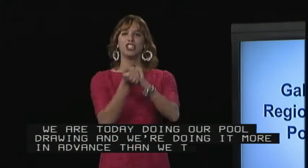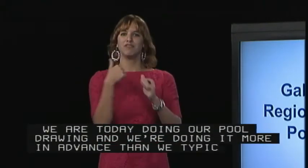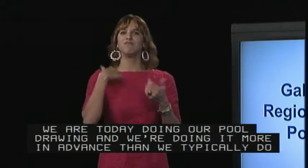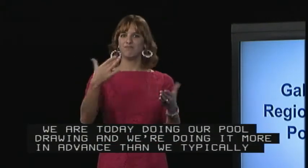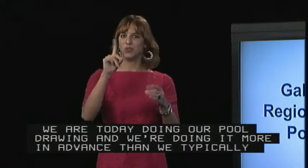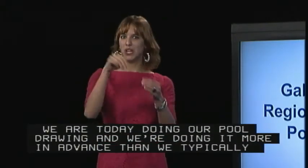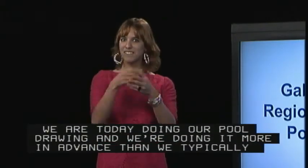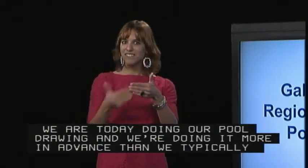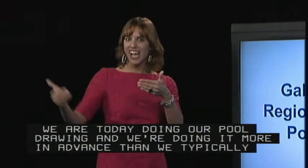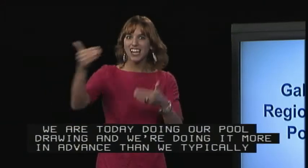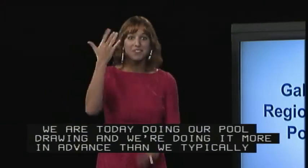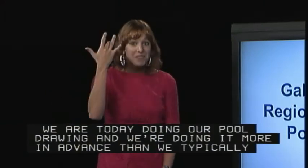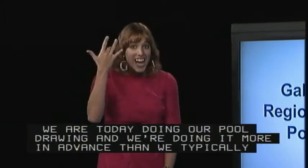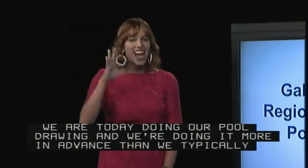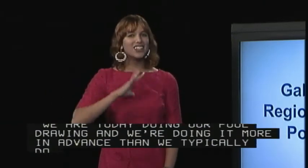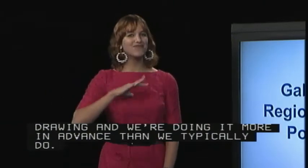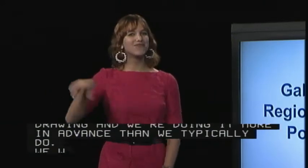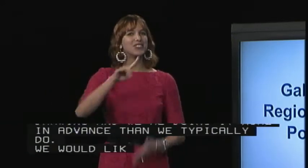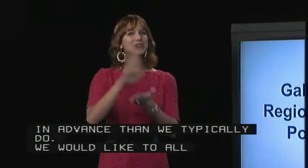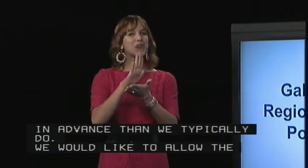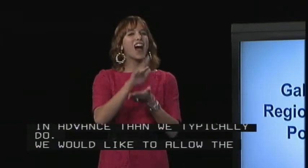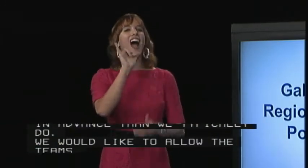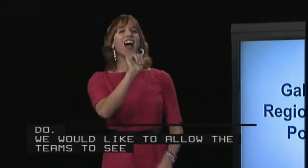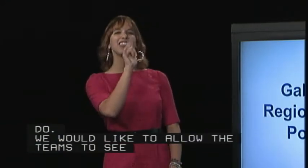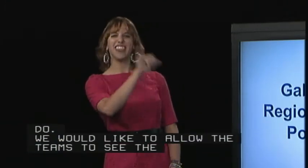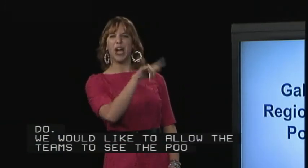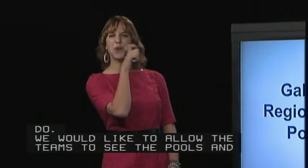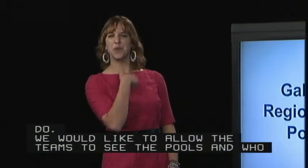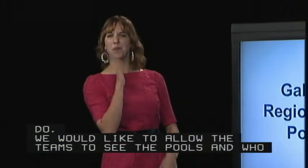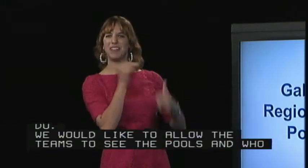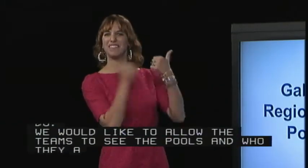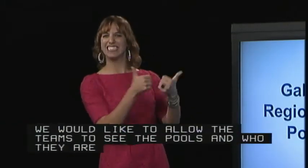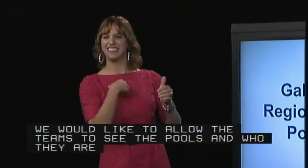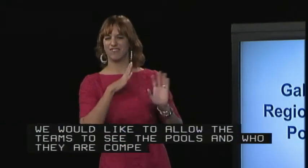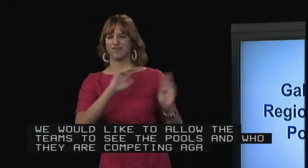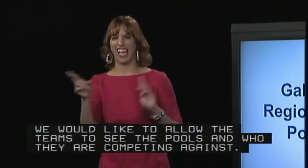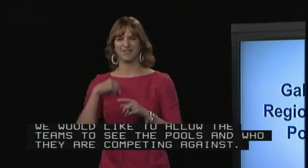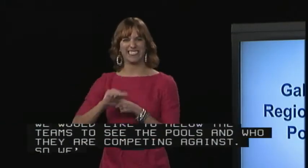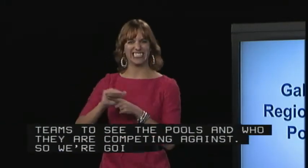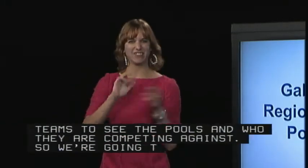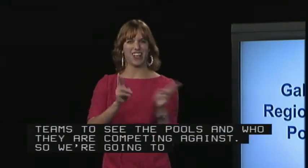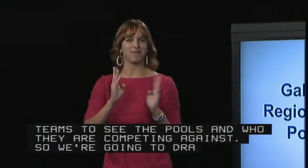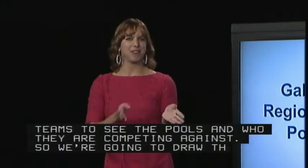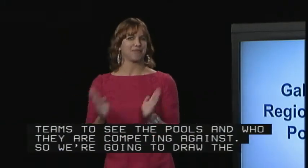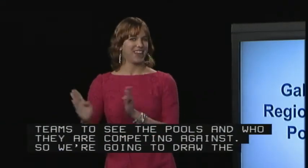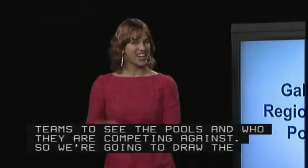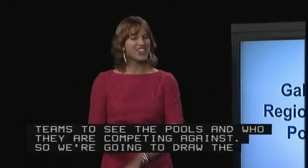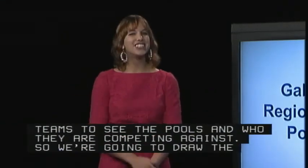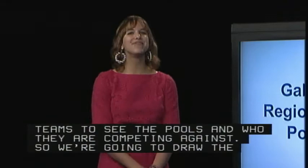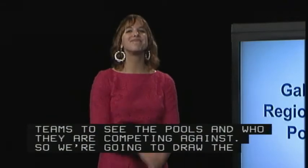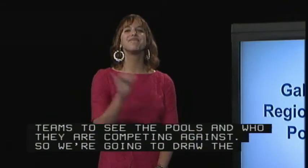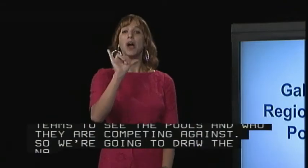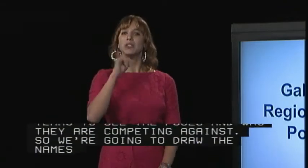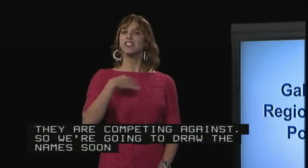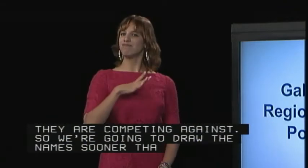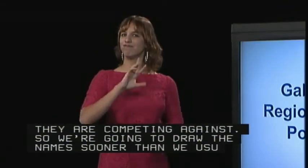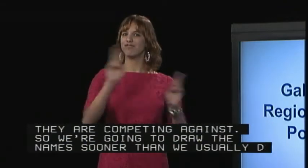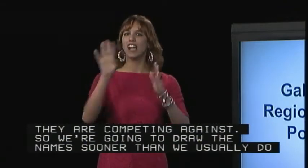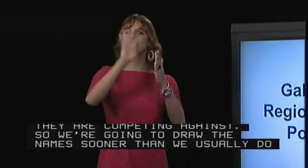who they're competing against. So we're going to draw the names sooner than we usually do in the past. That way each region can get prepared for who they're going to be